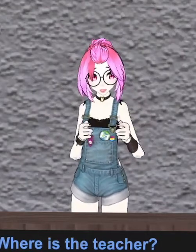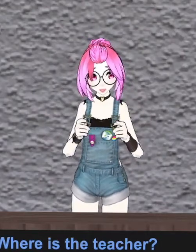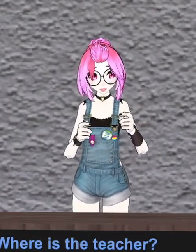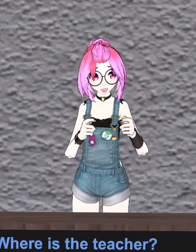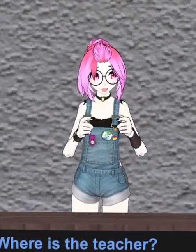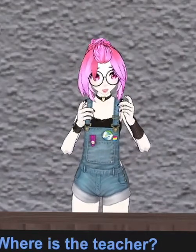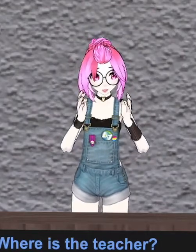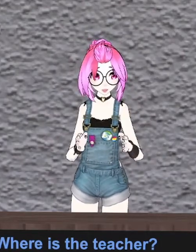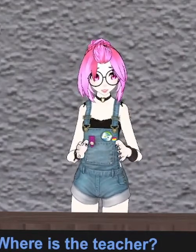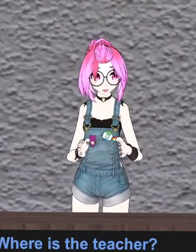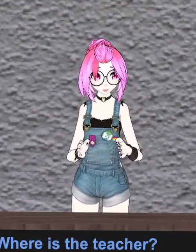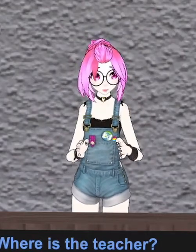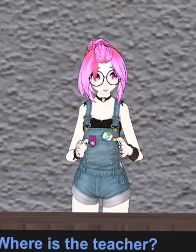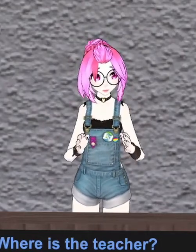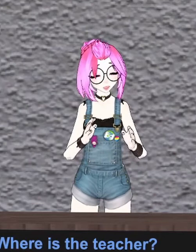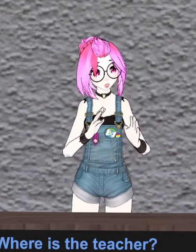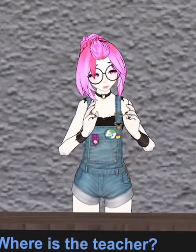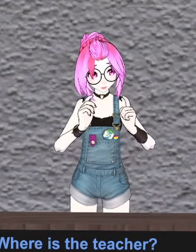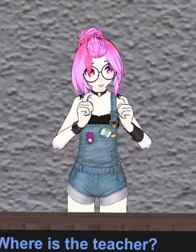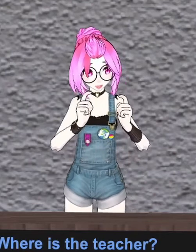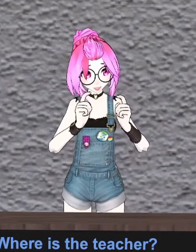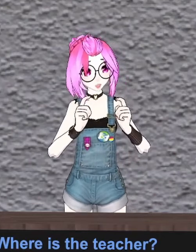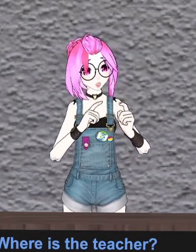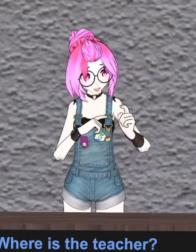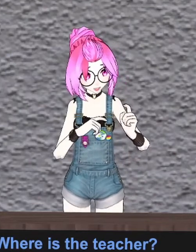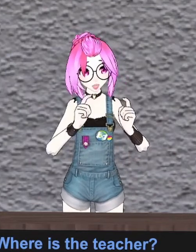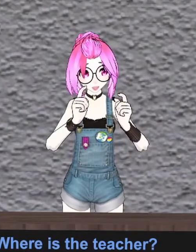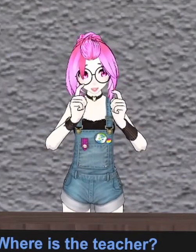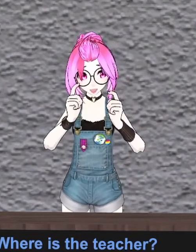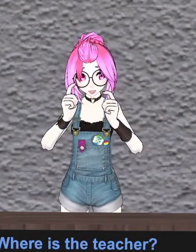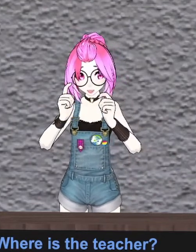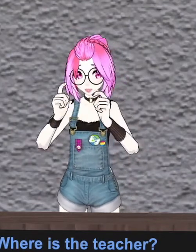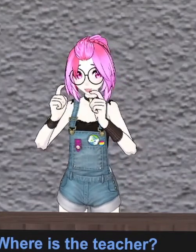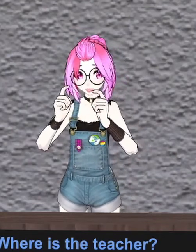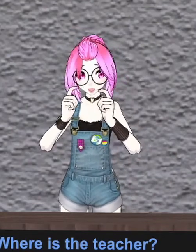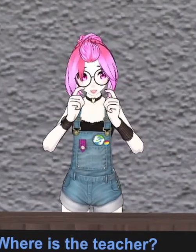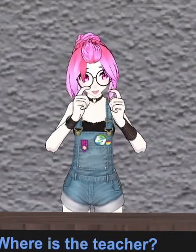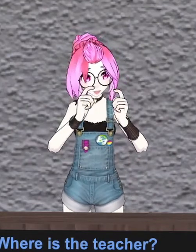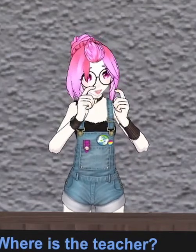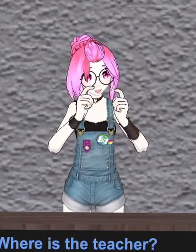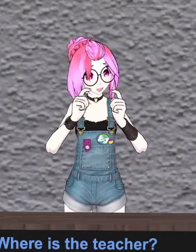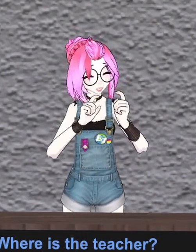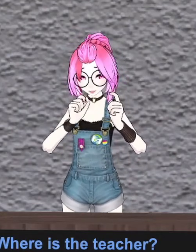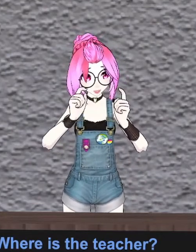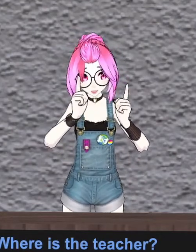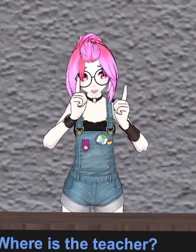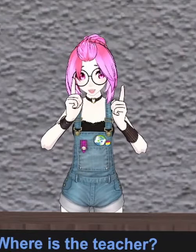use control person. So control, if you have index, you're going to be using X hands. If you don't have index, you could